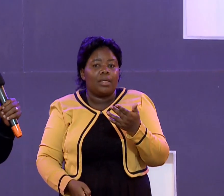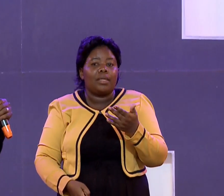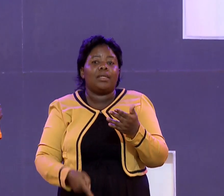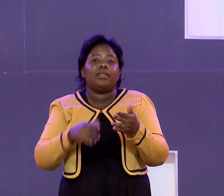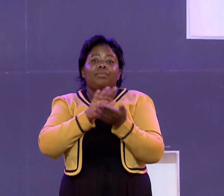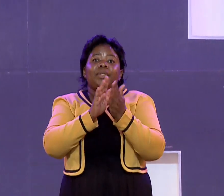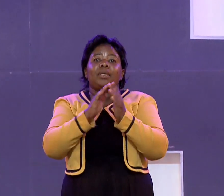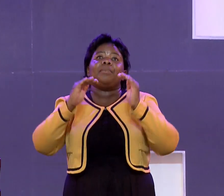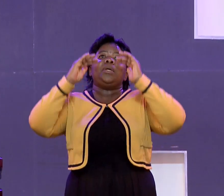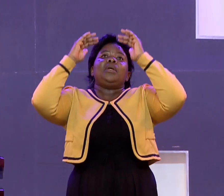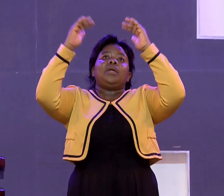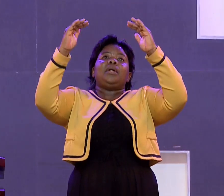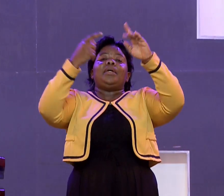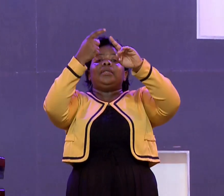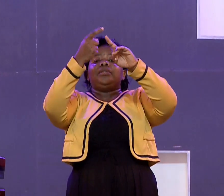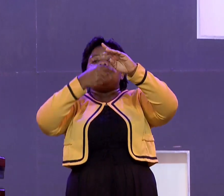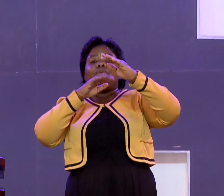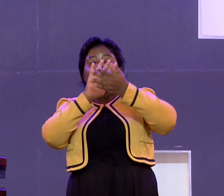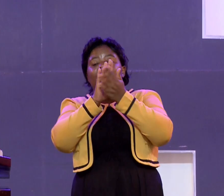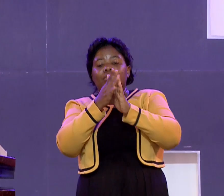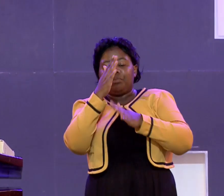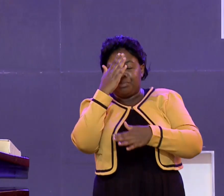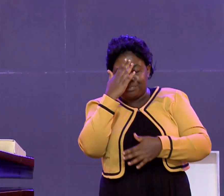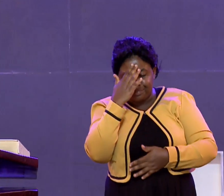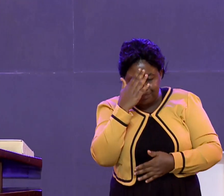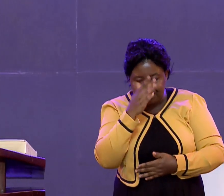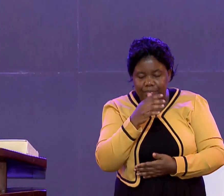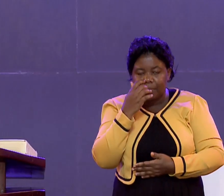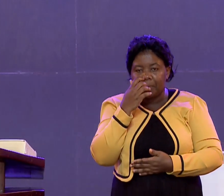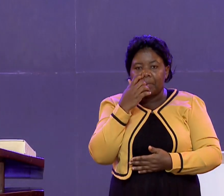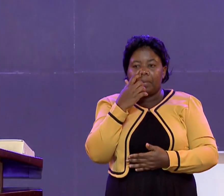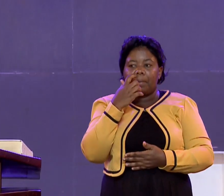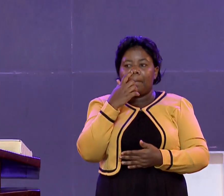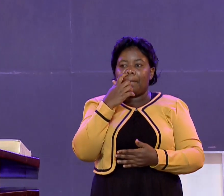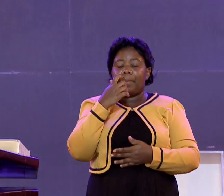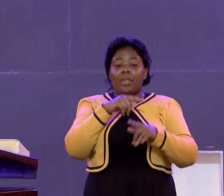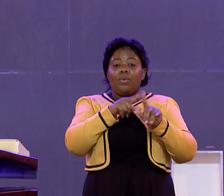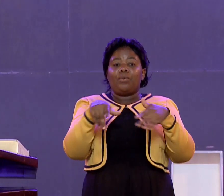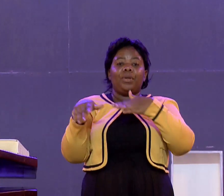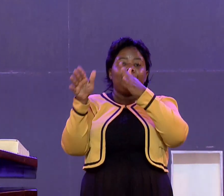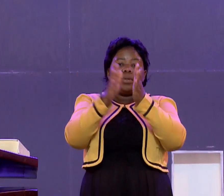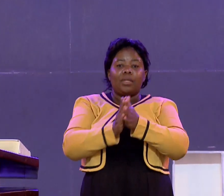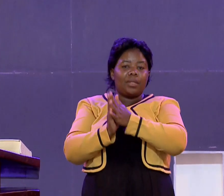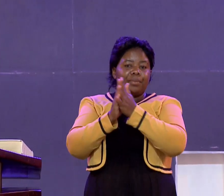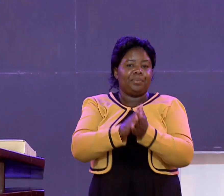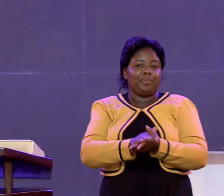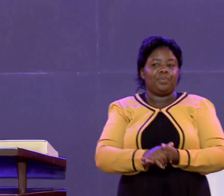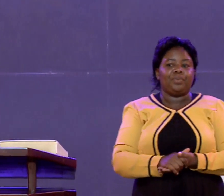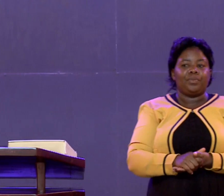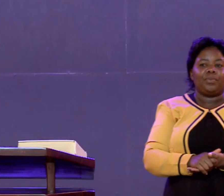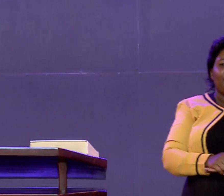The principle of the Lord is like this. Going higher gets out of being humbled. Are we together,